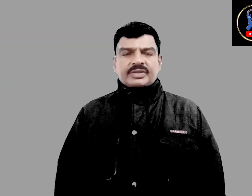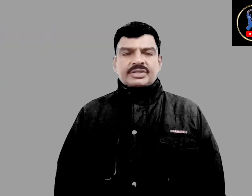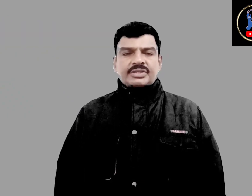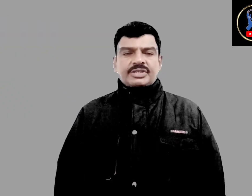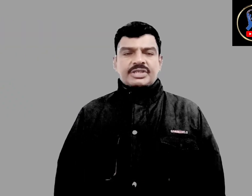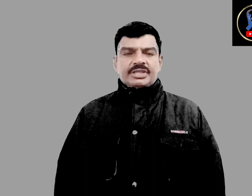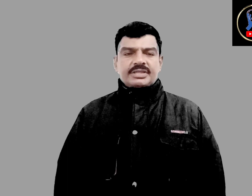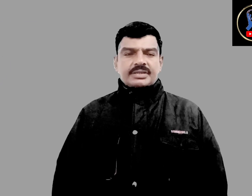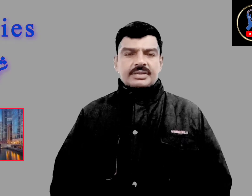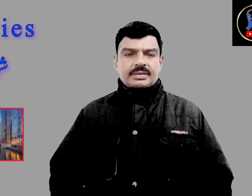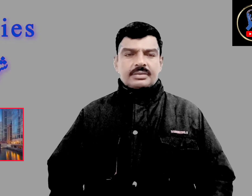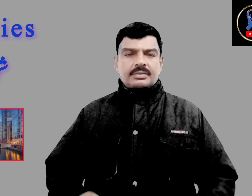cities,